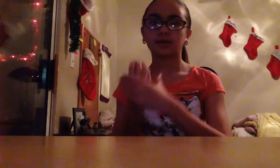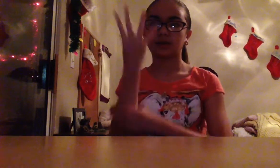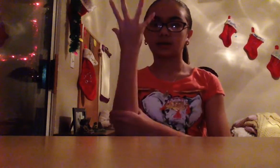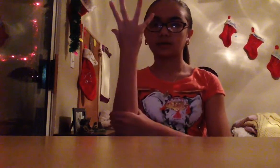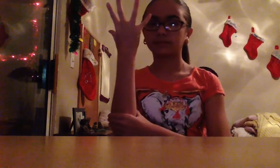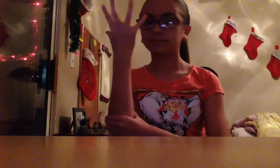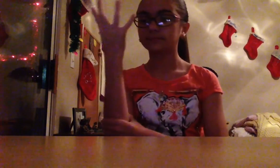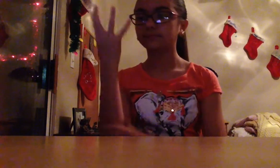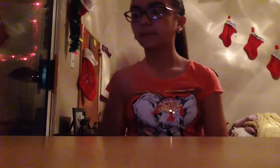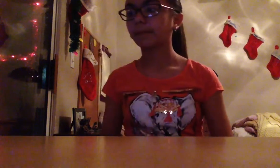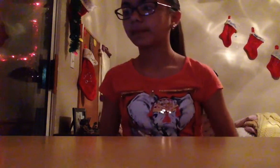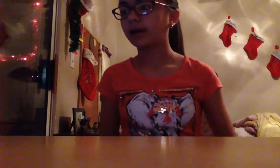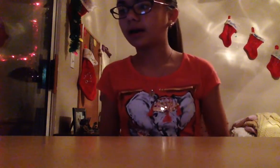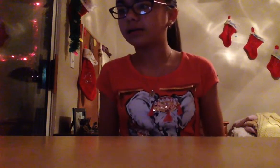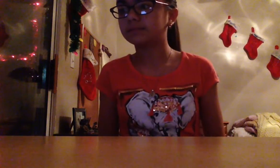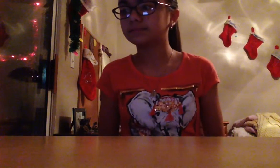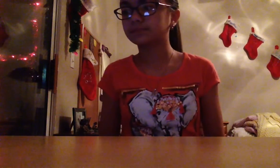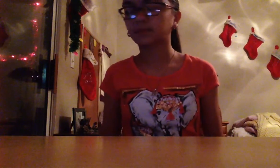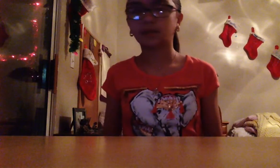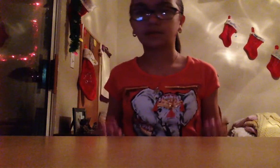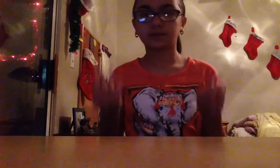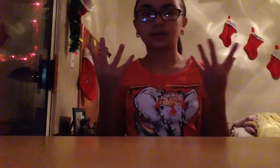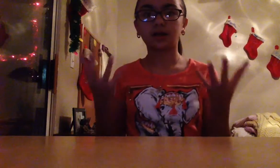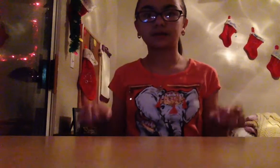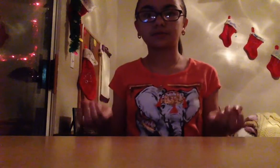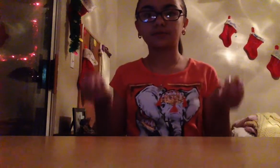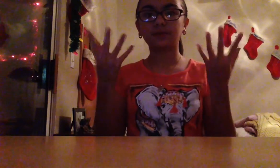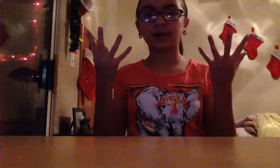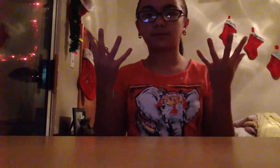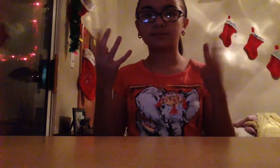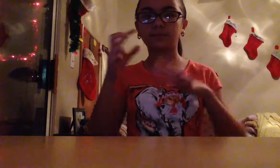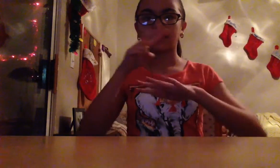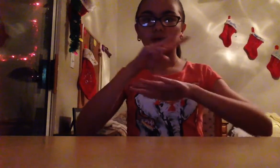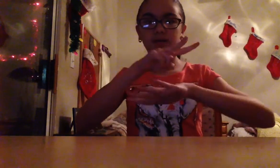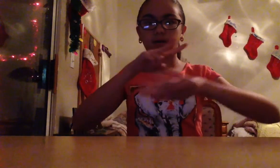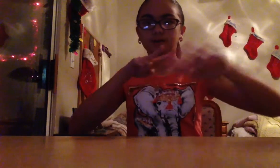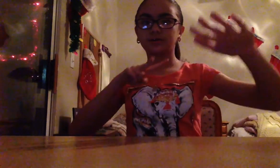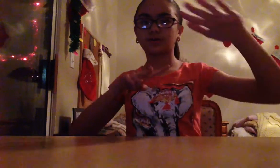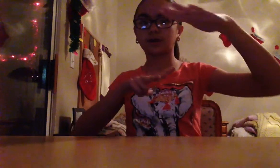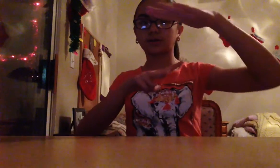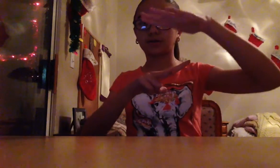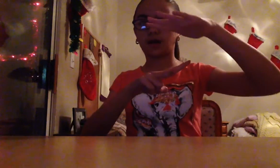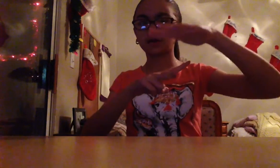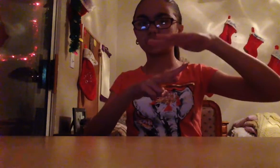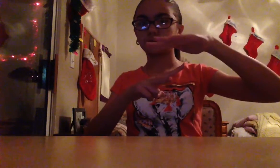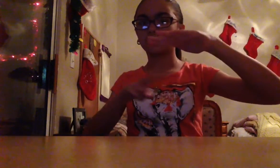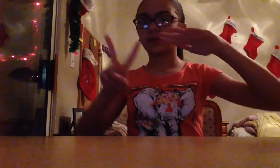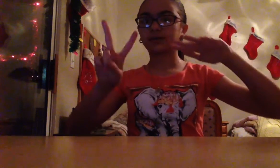thin. Um. There's lots of room for him. In our two car garage. And